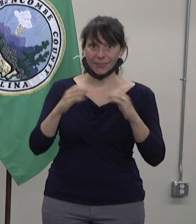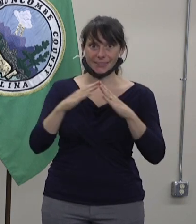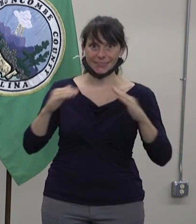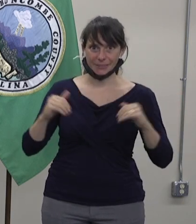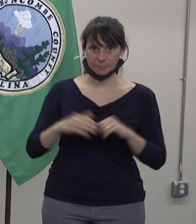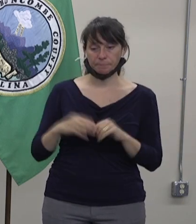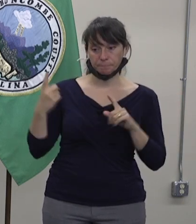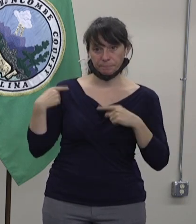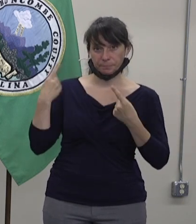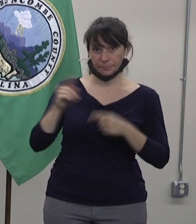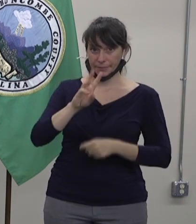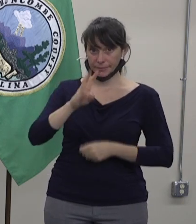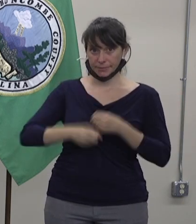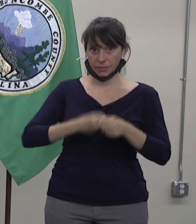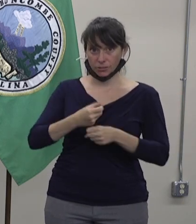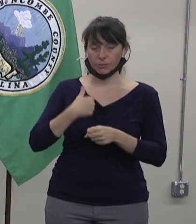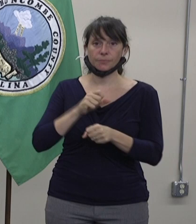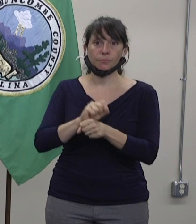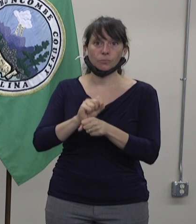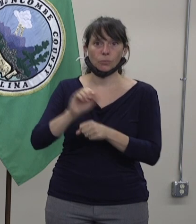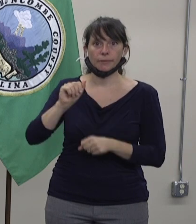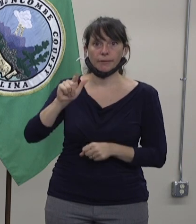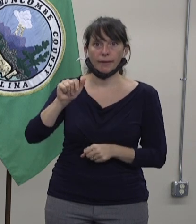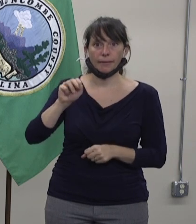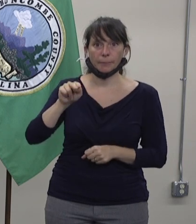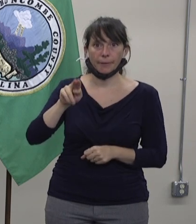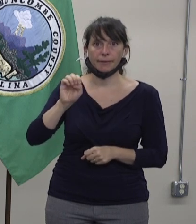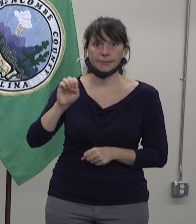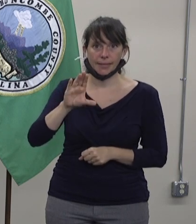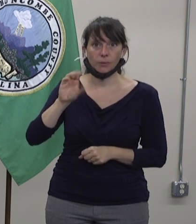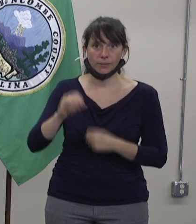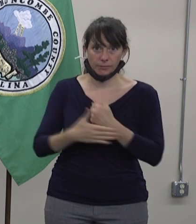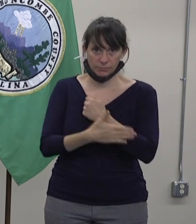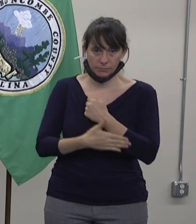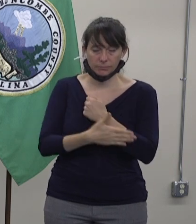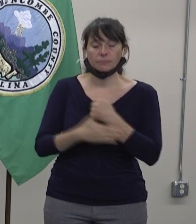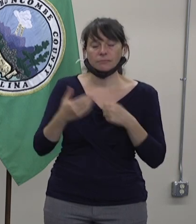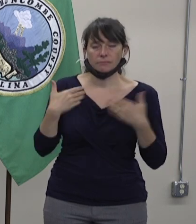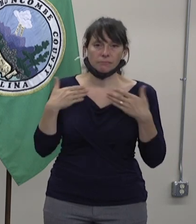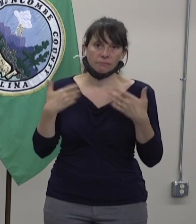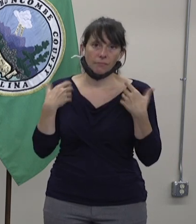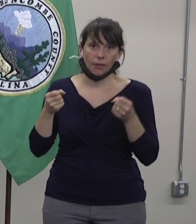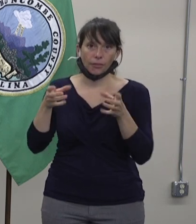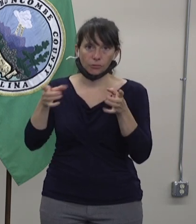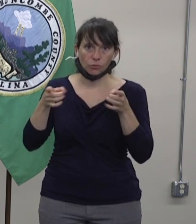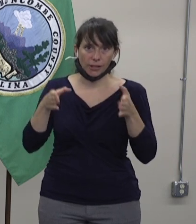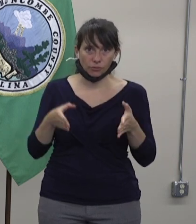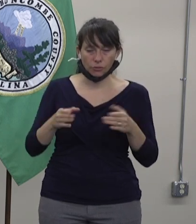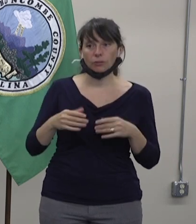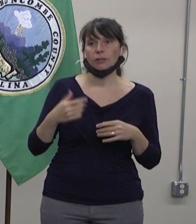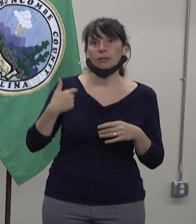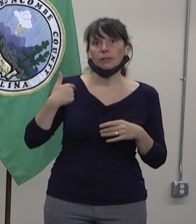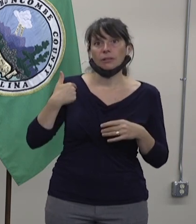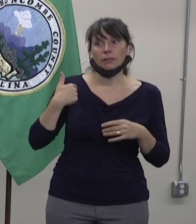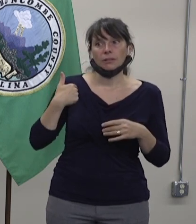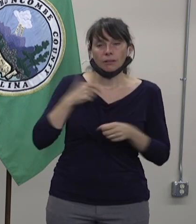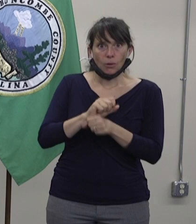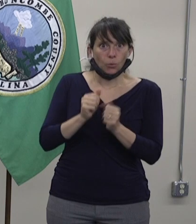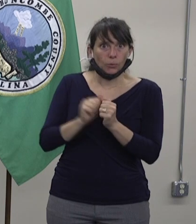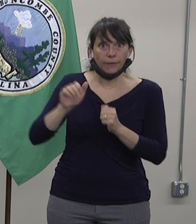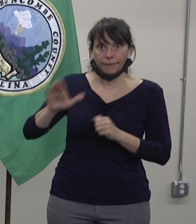have served as the Health Director for Alamance County, where I led the local health department and the coordinated community COVID-19